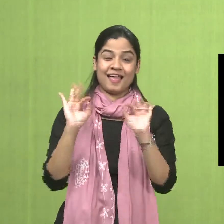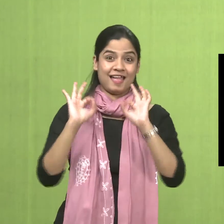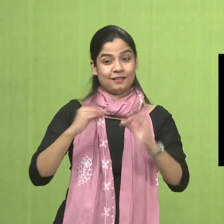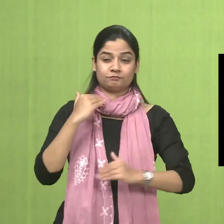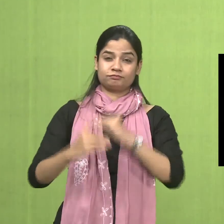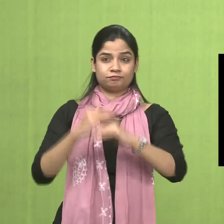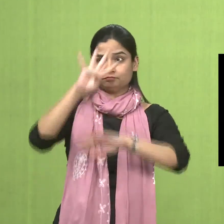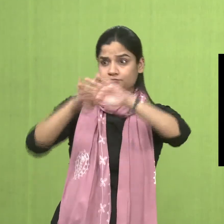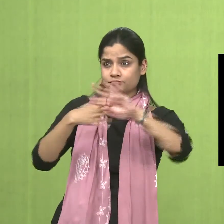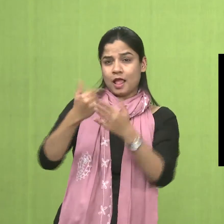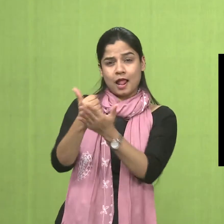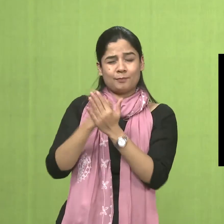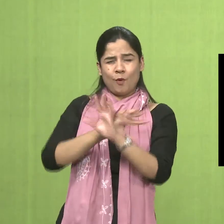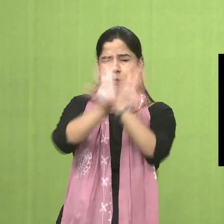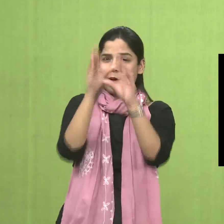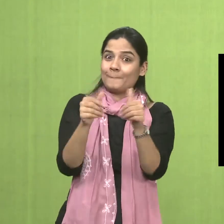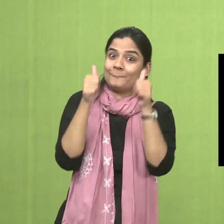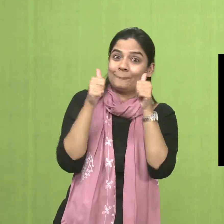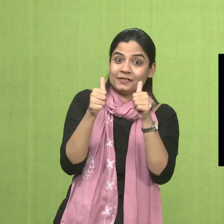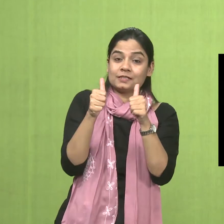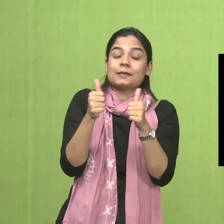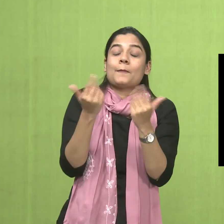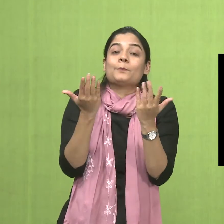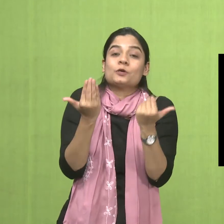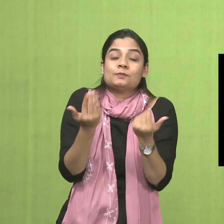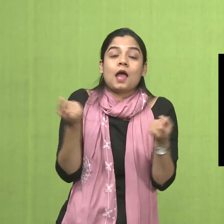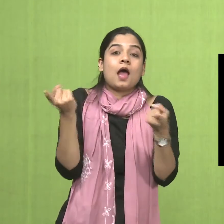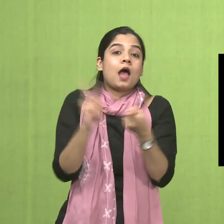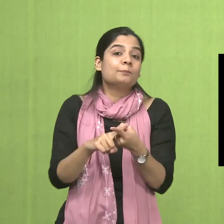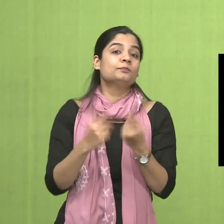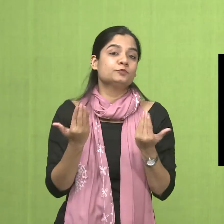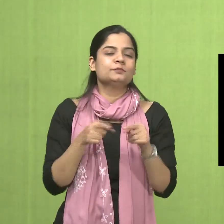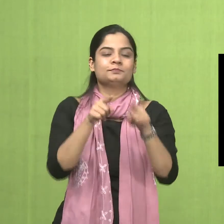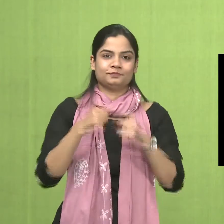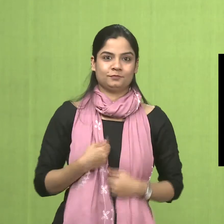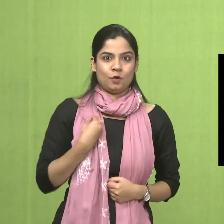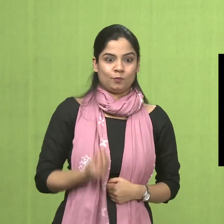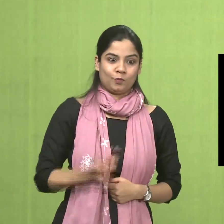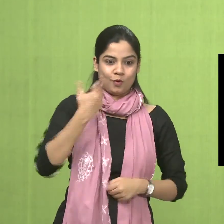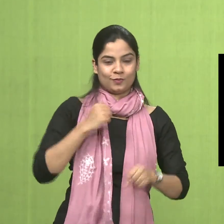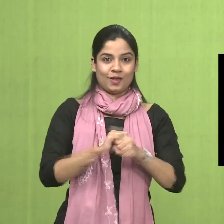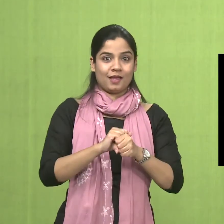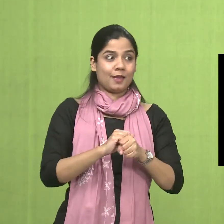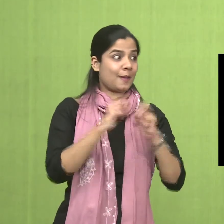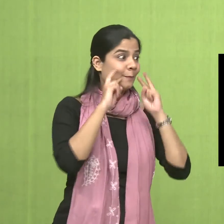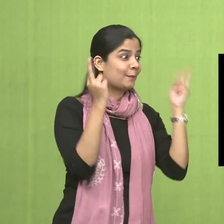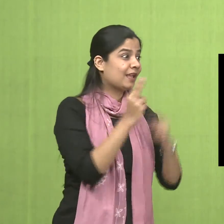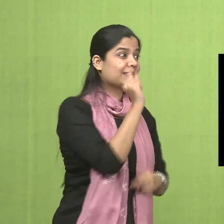There are sometimes in family something happens that we have very little time, but the work has to be done.